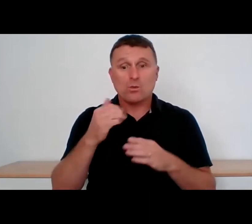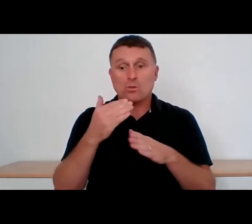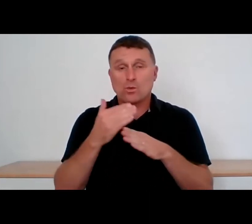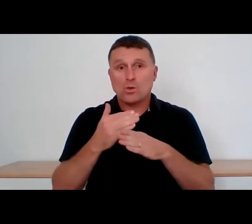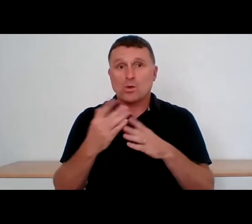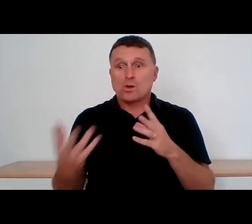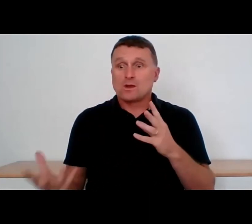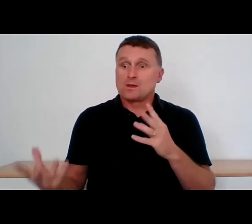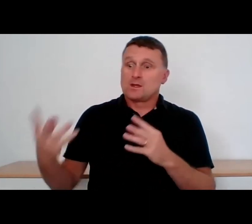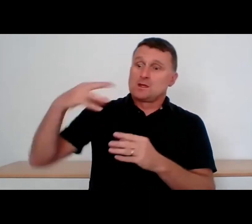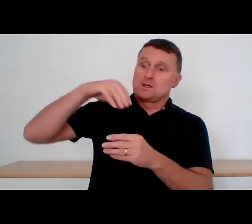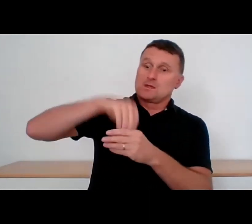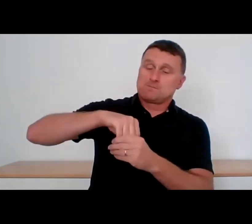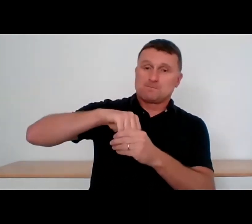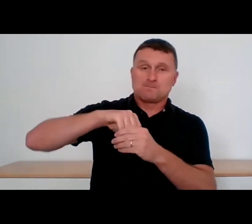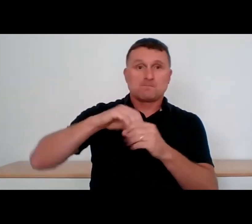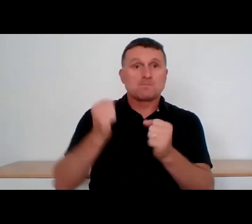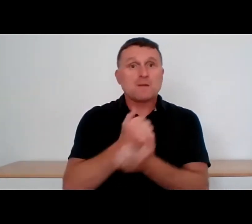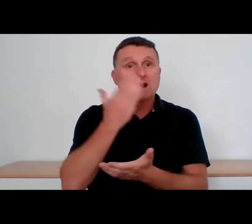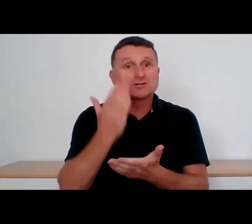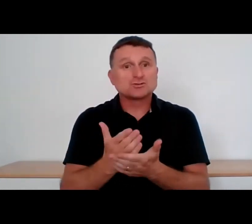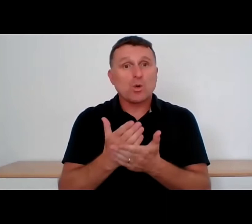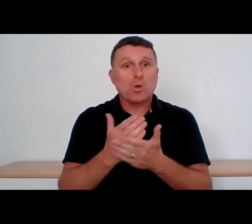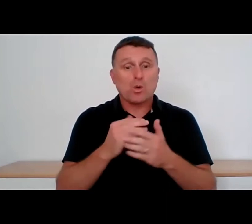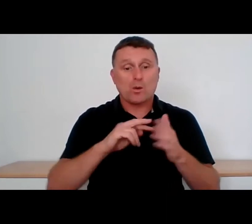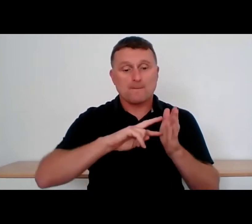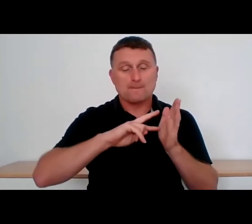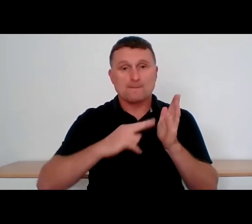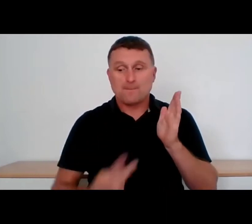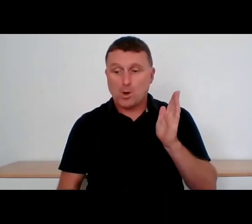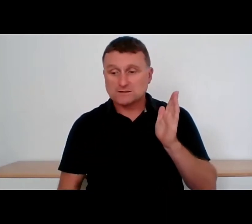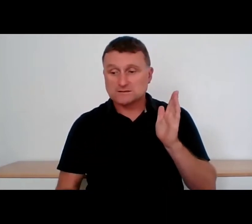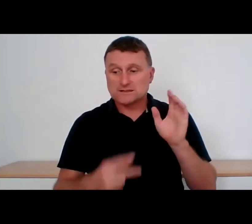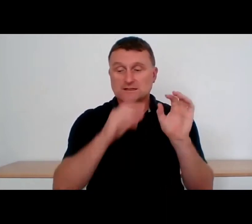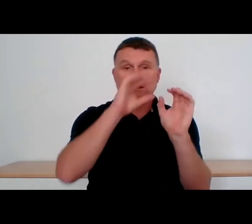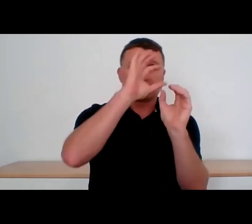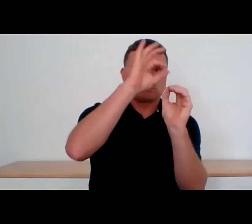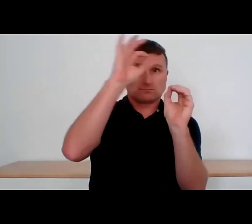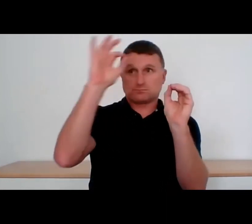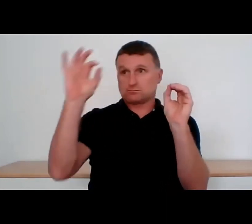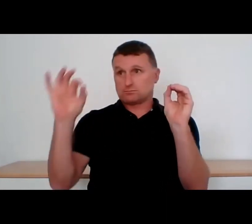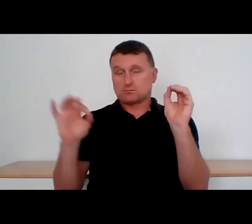stage of the policy cycle happen, perhaps even seamlessly.